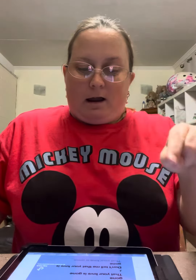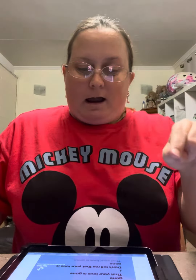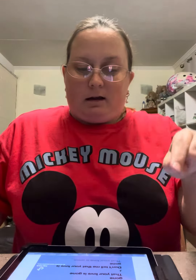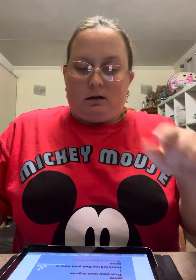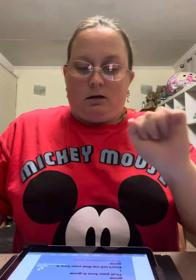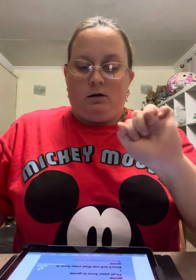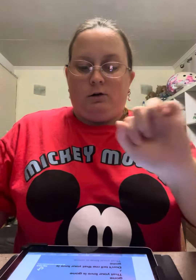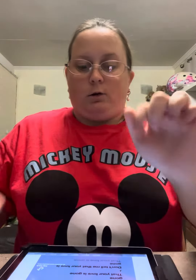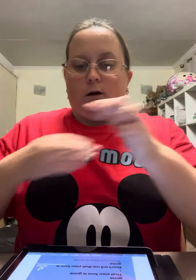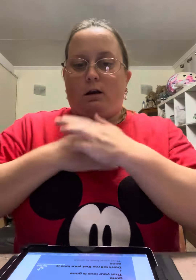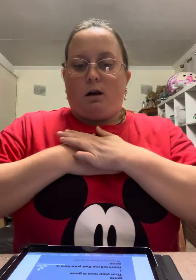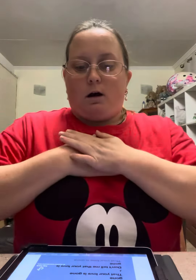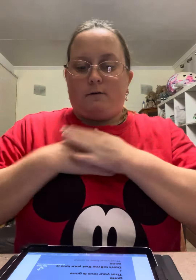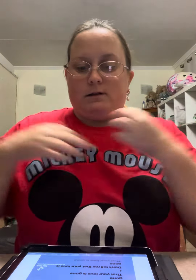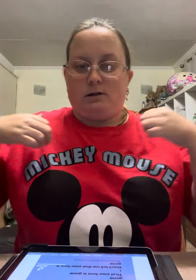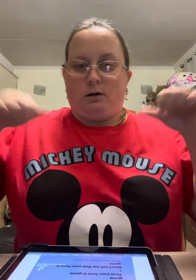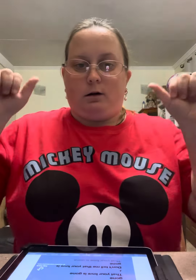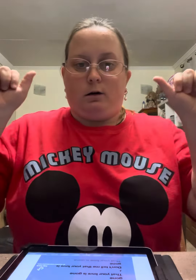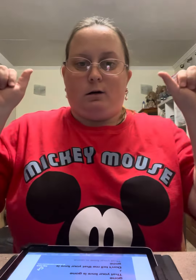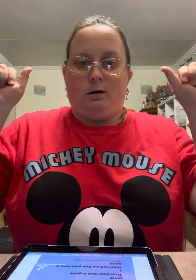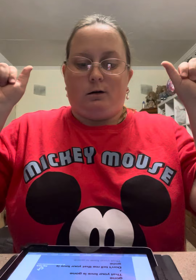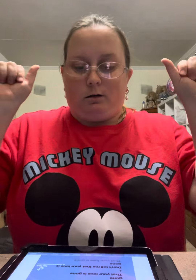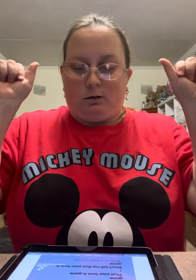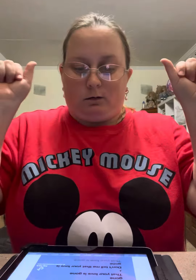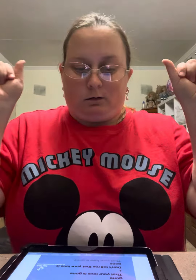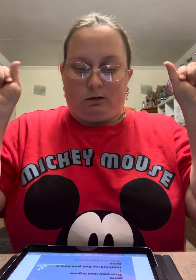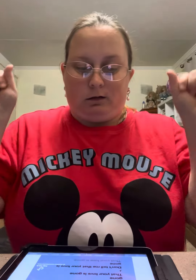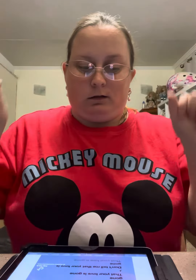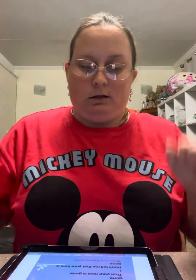that your love is gone.